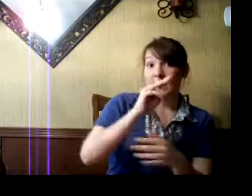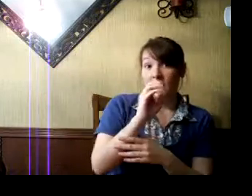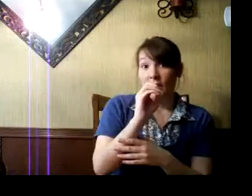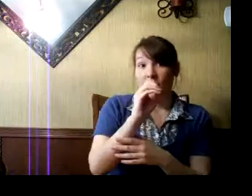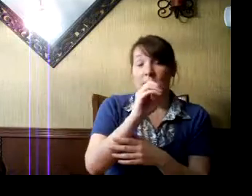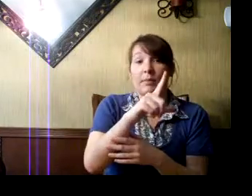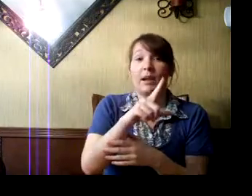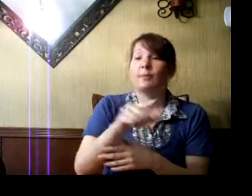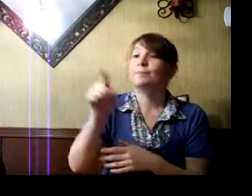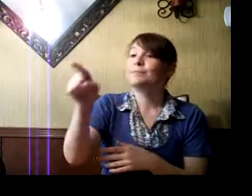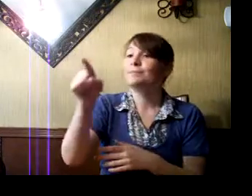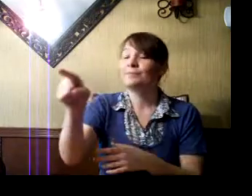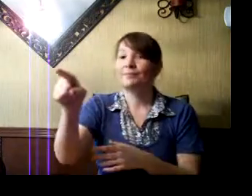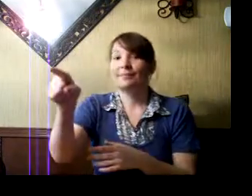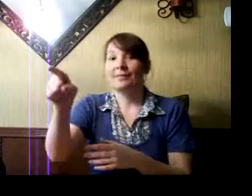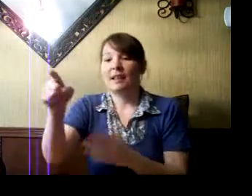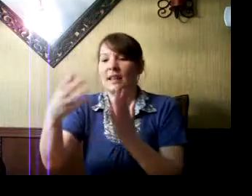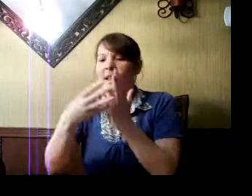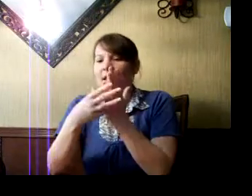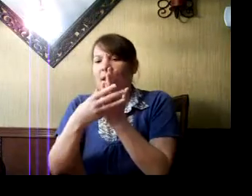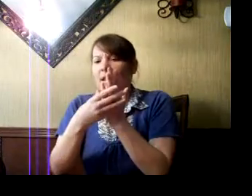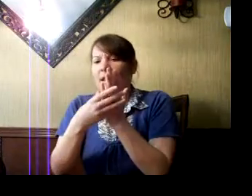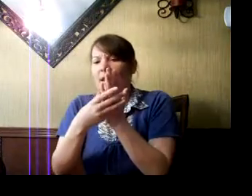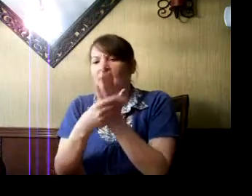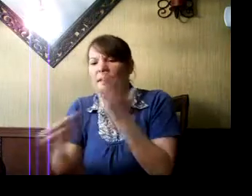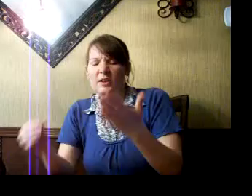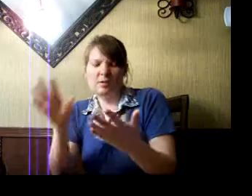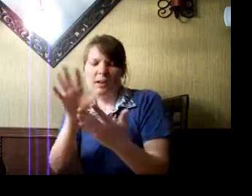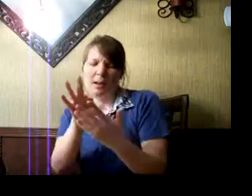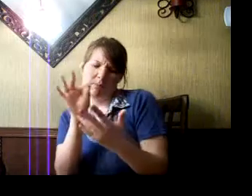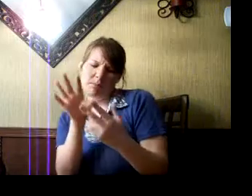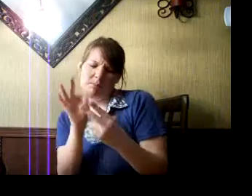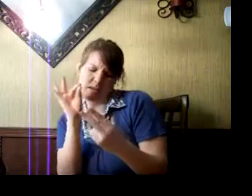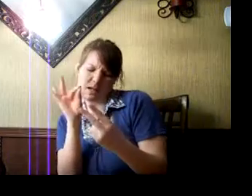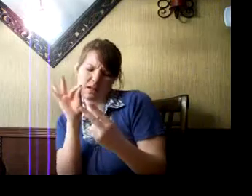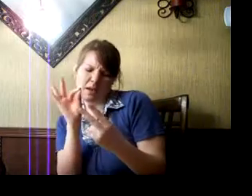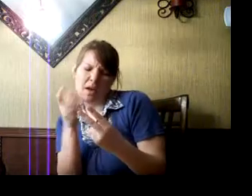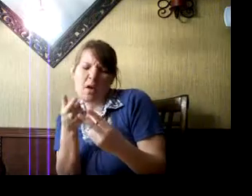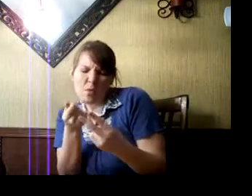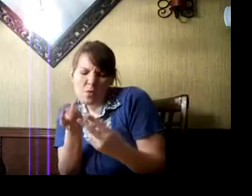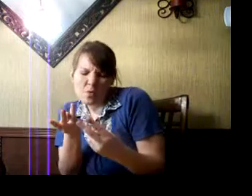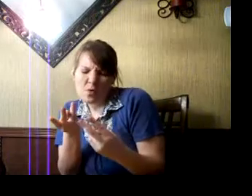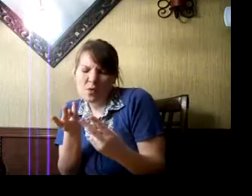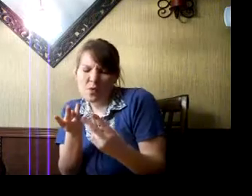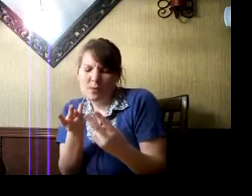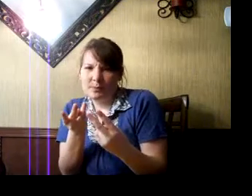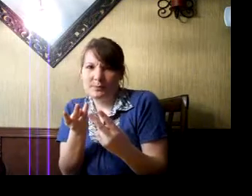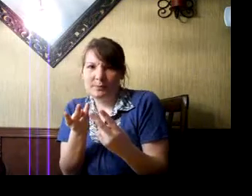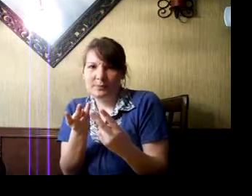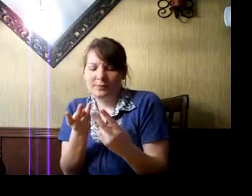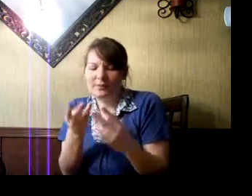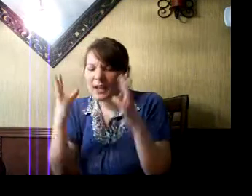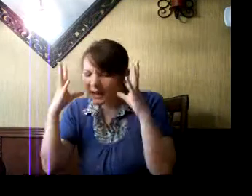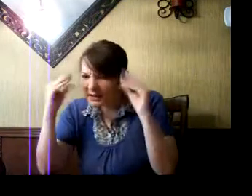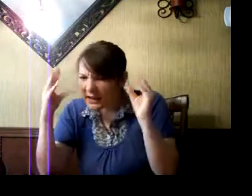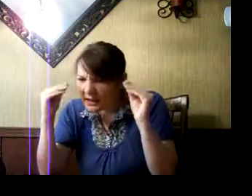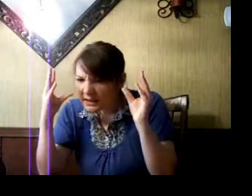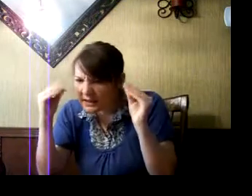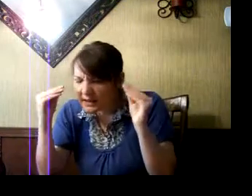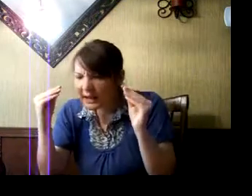teach those skills separately, and then hope for transfer when the skills are needed by kids. For